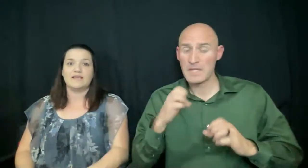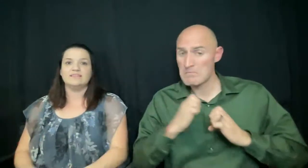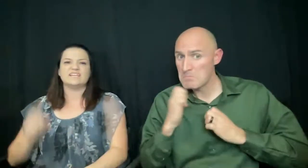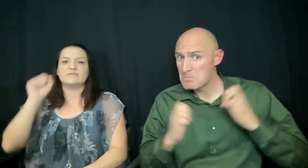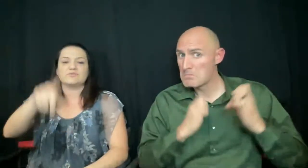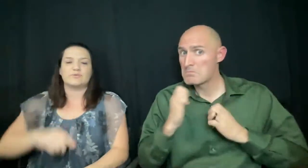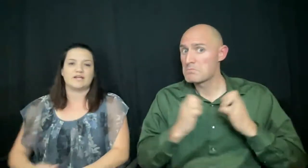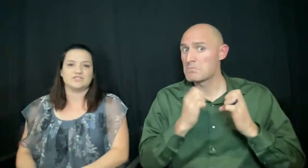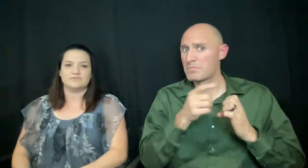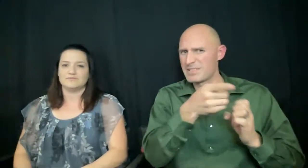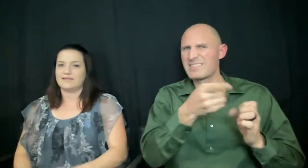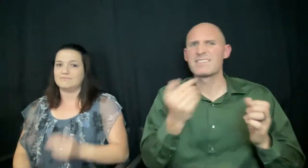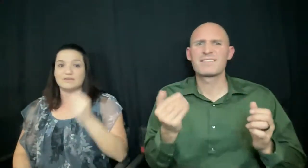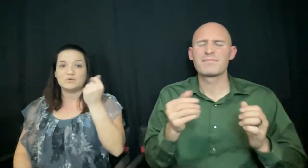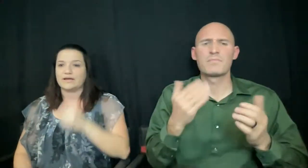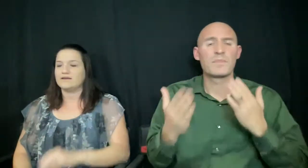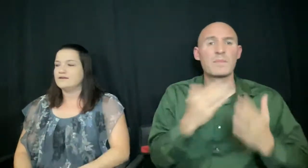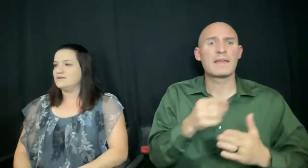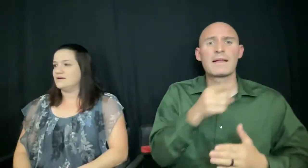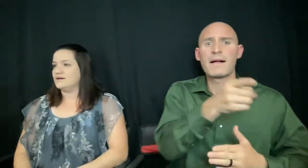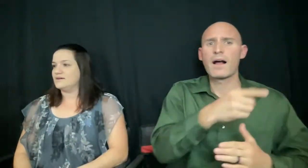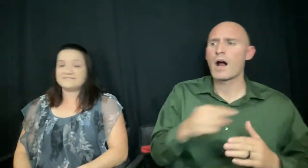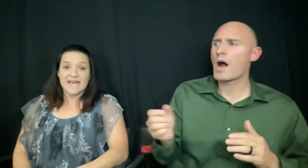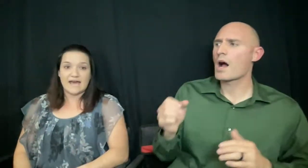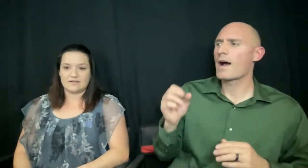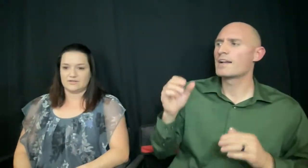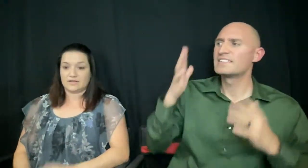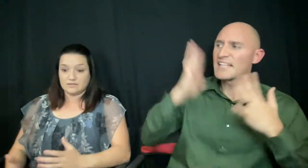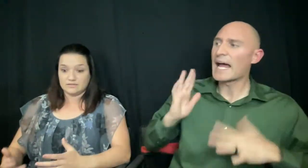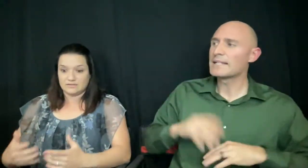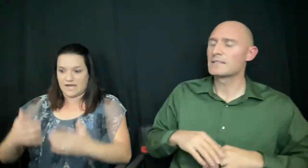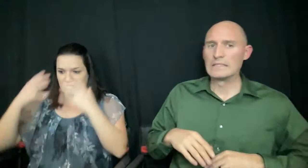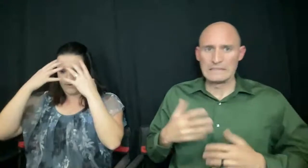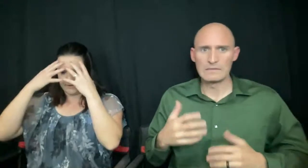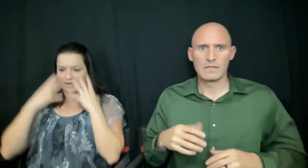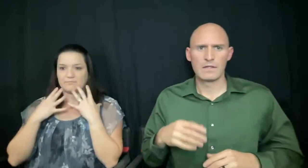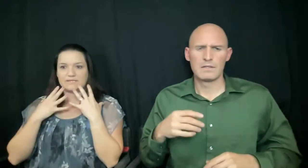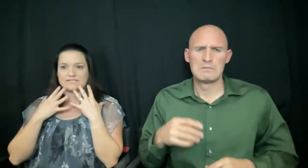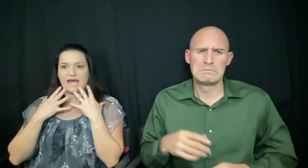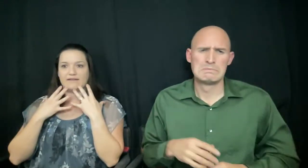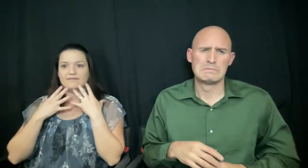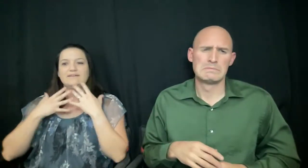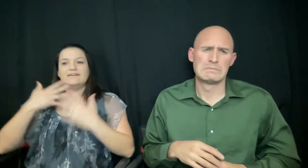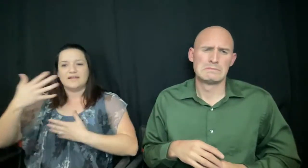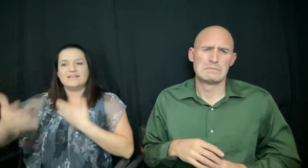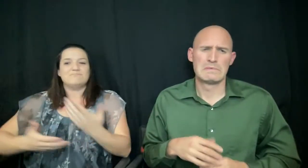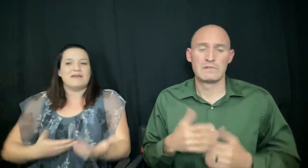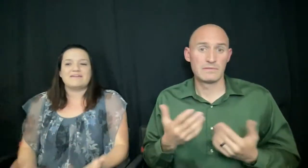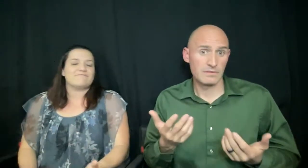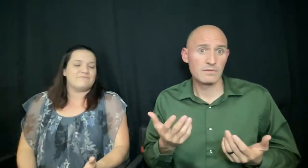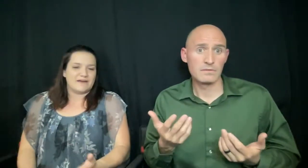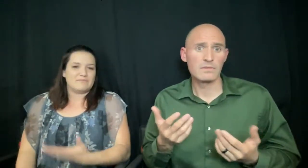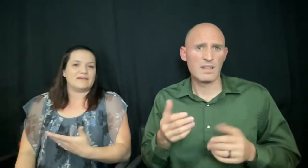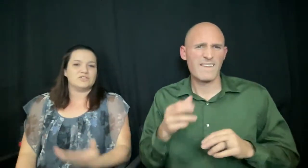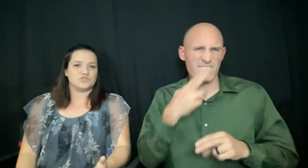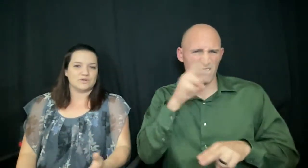Let them throw it at you and be quick. Sad. And you're like, oh, and you have to be sad. Make it fun, make it